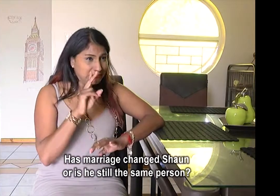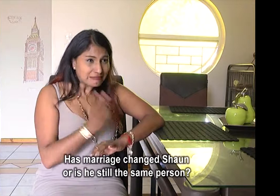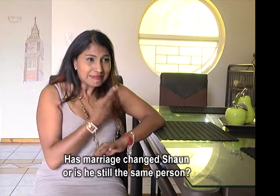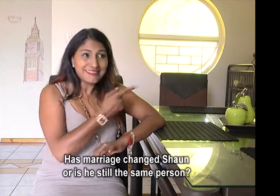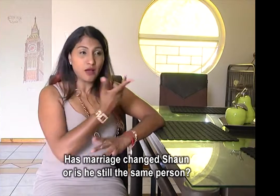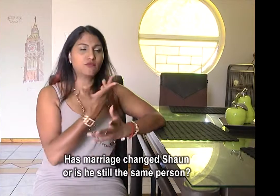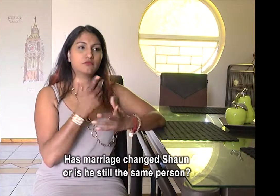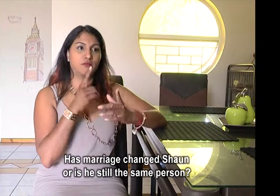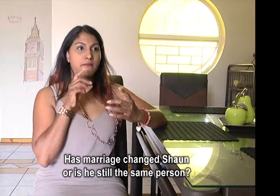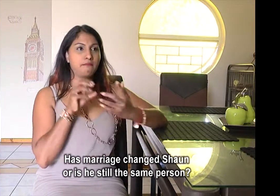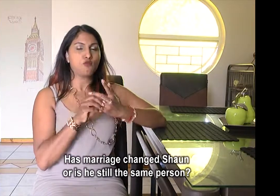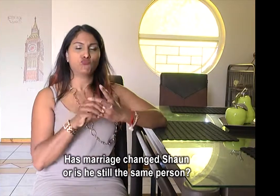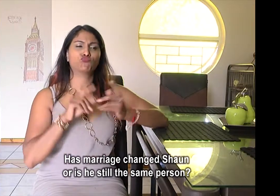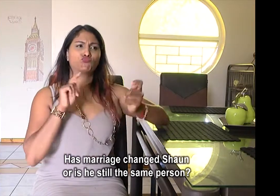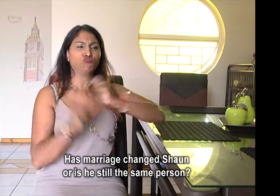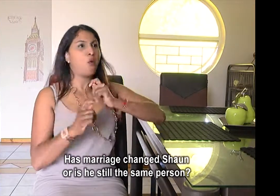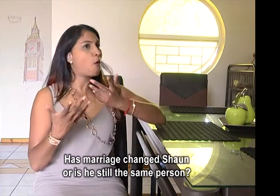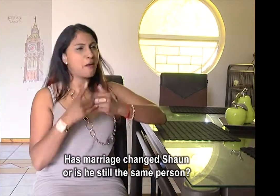changed Shaun, or is he still the same person?